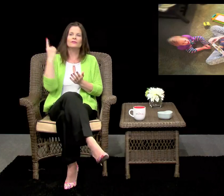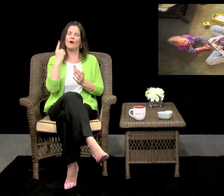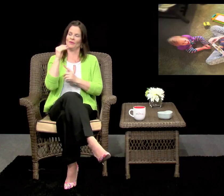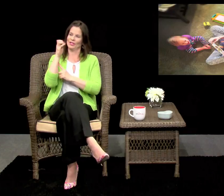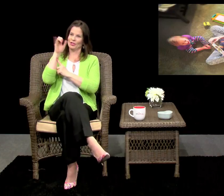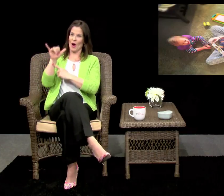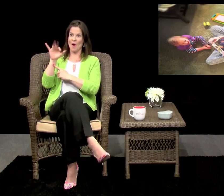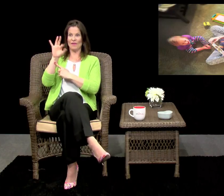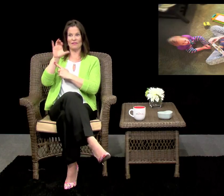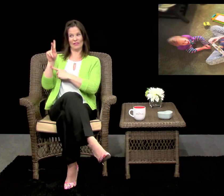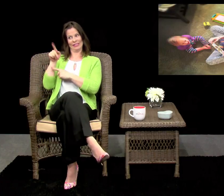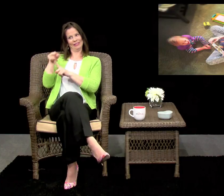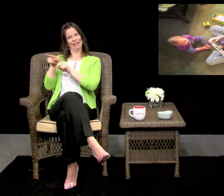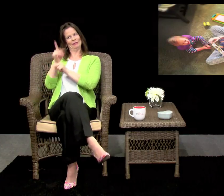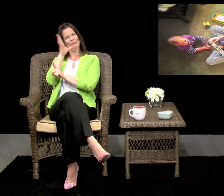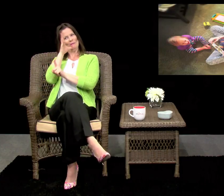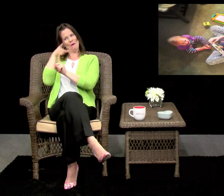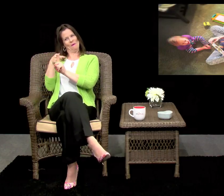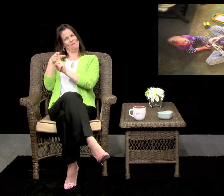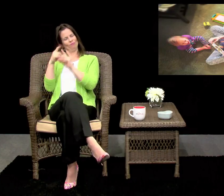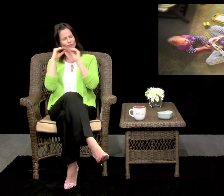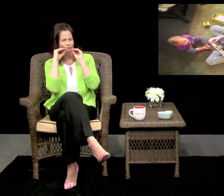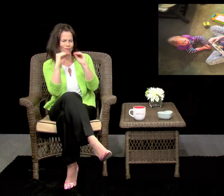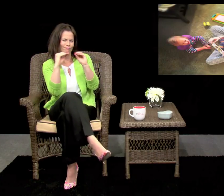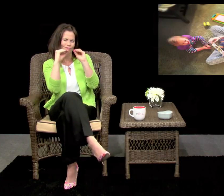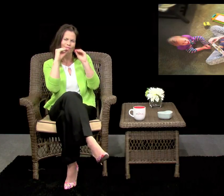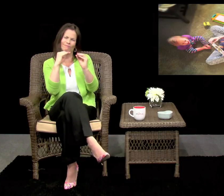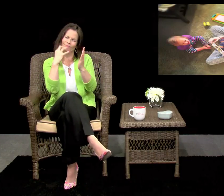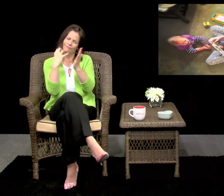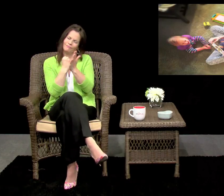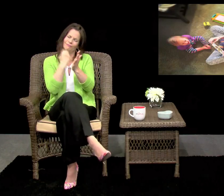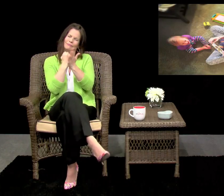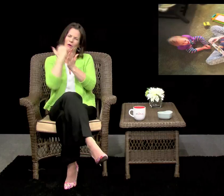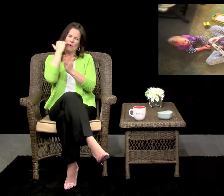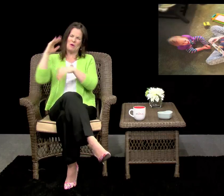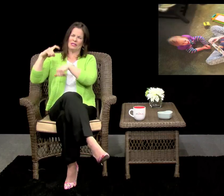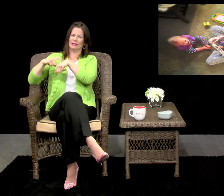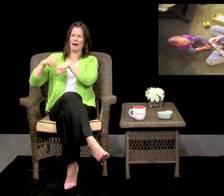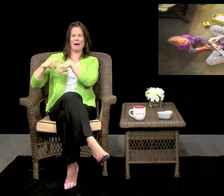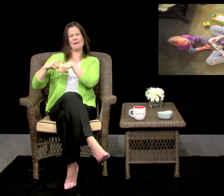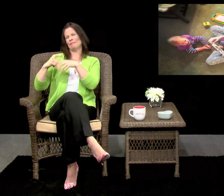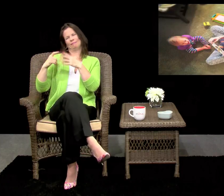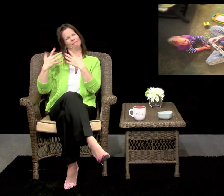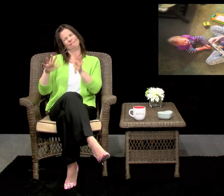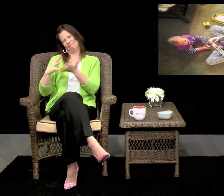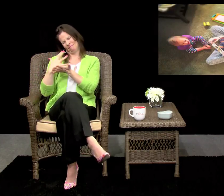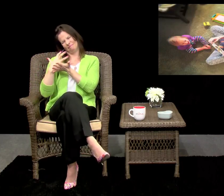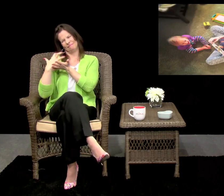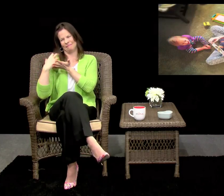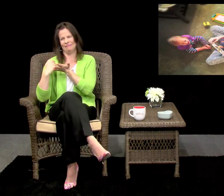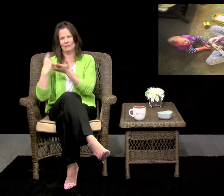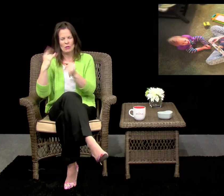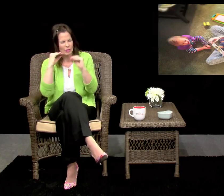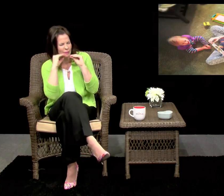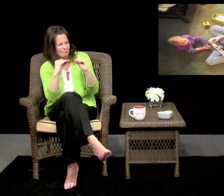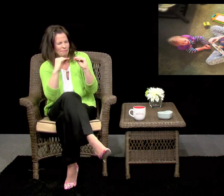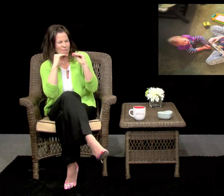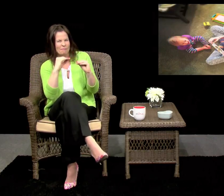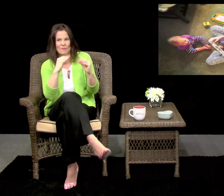was reading about it, I saw that the mom, Joey, taught her daughter sign language. She knew that her time